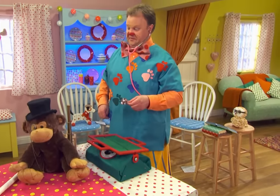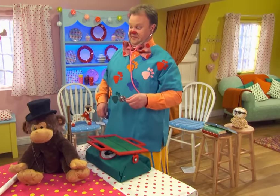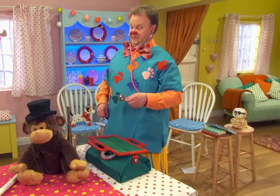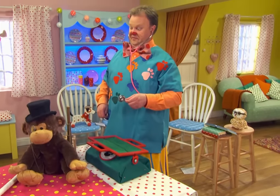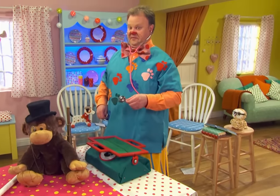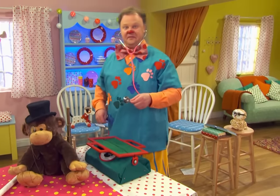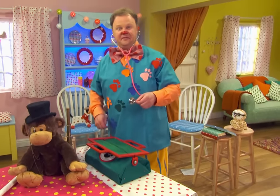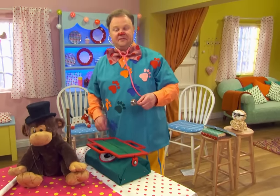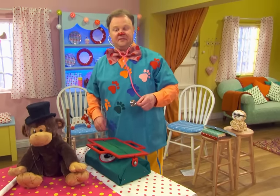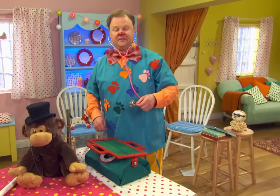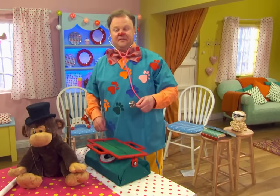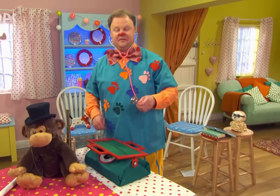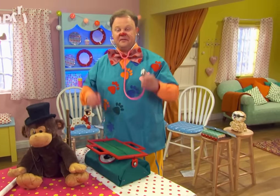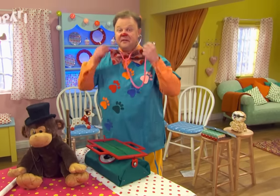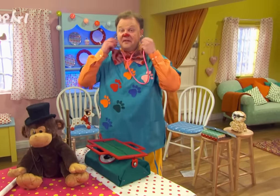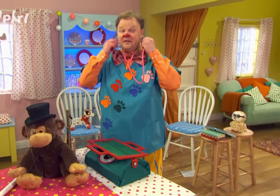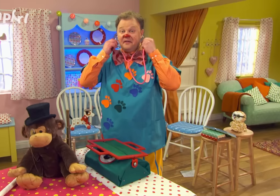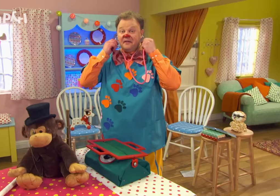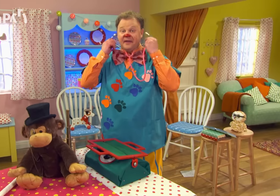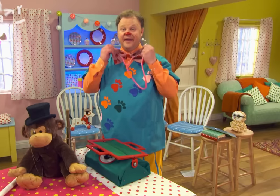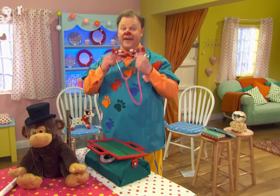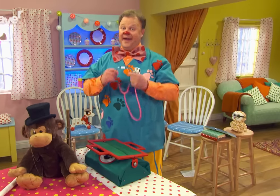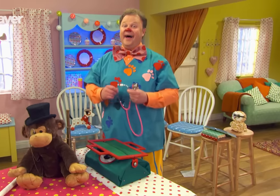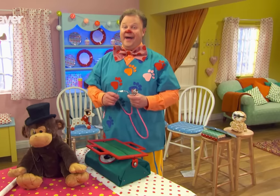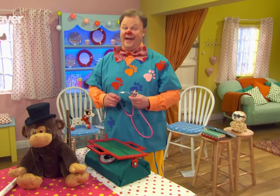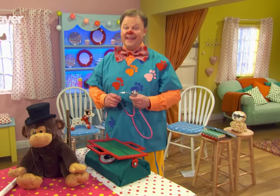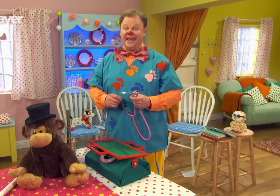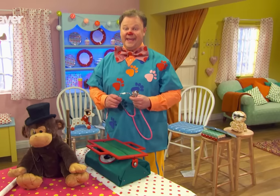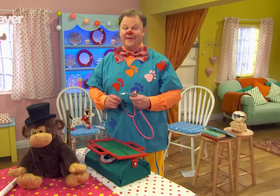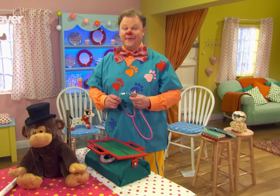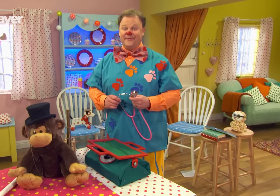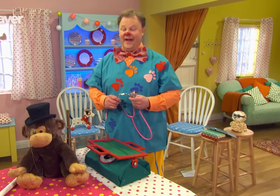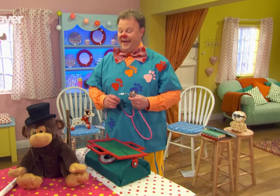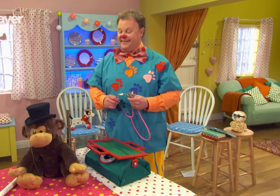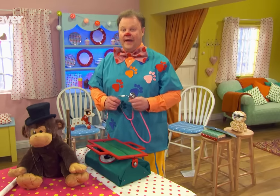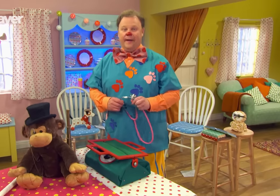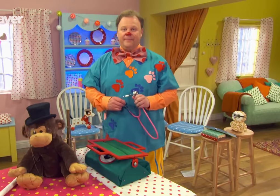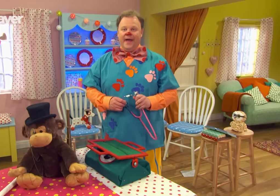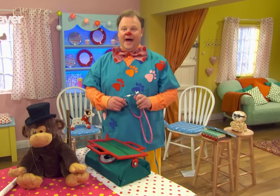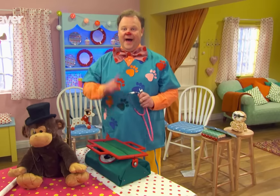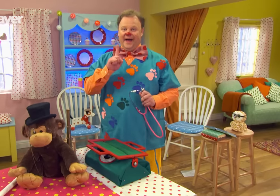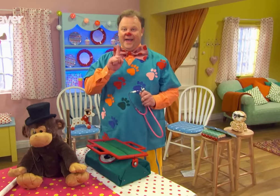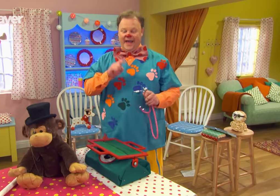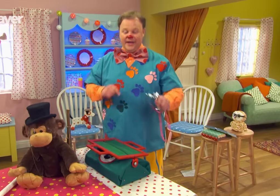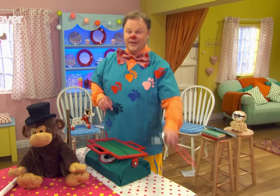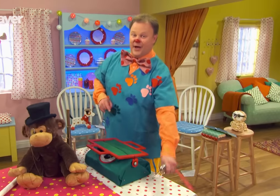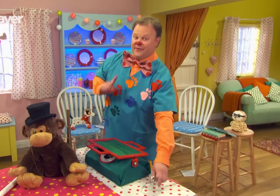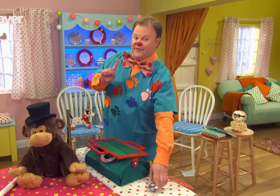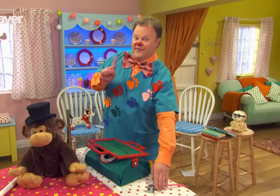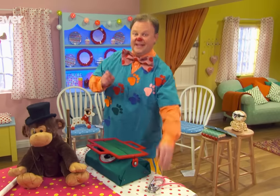I think Lord Monkey's hungry, Mr. Tumble. I think you're right. I know just